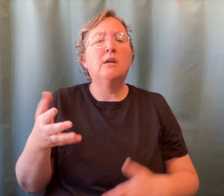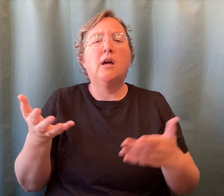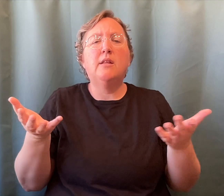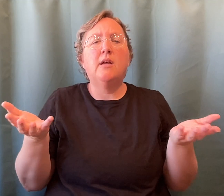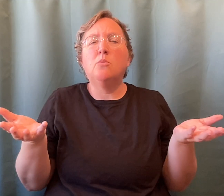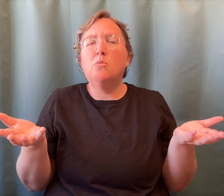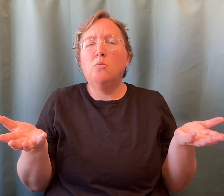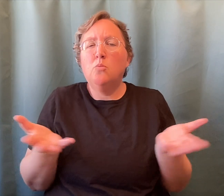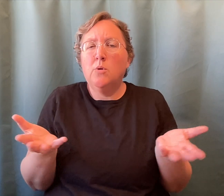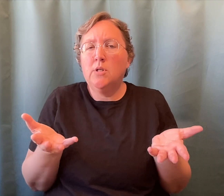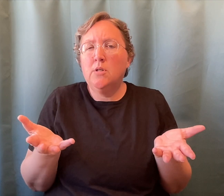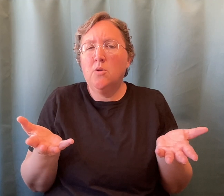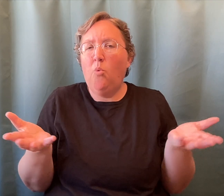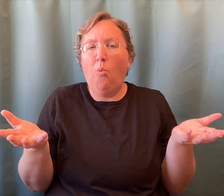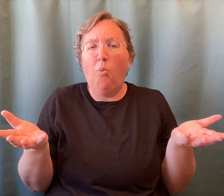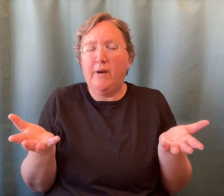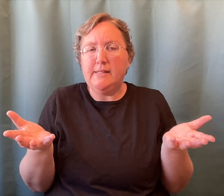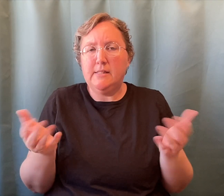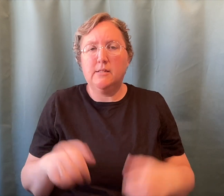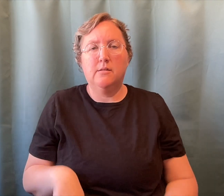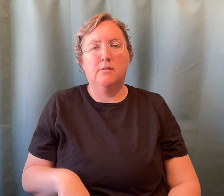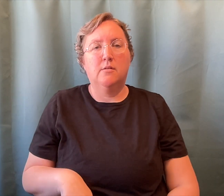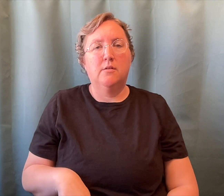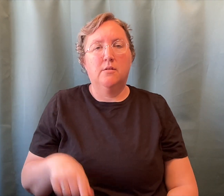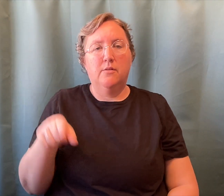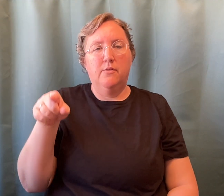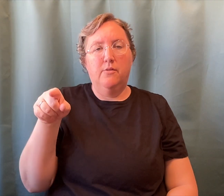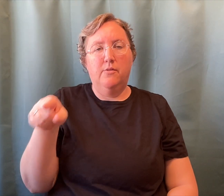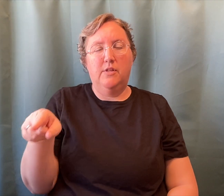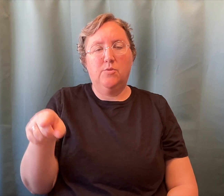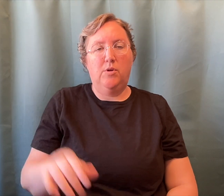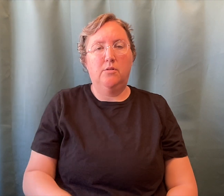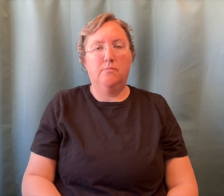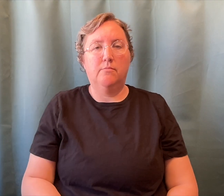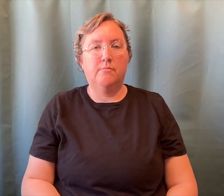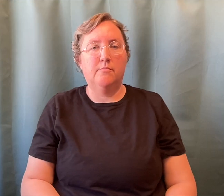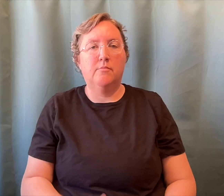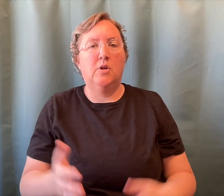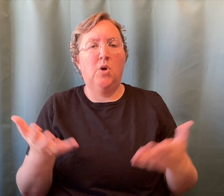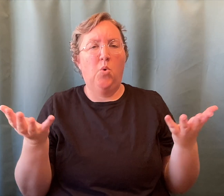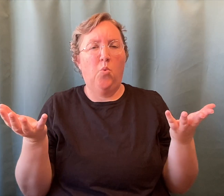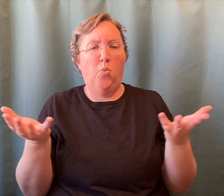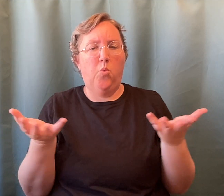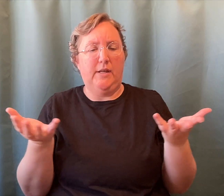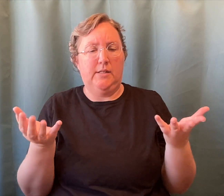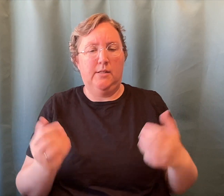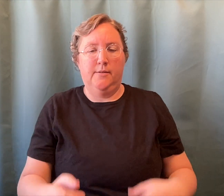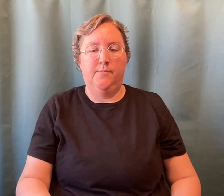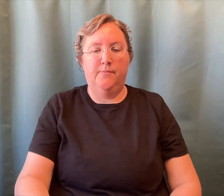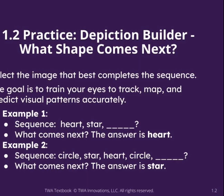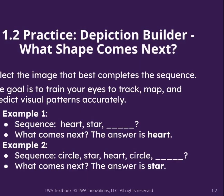And then, what is it? This one, what?